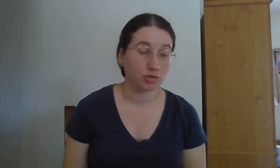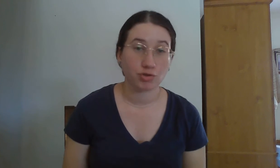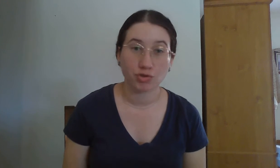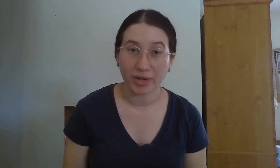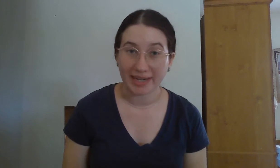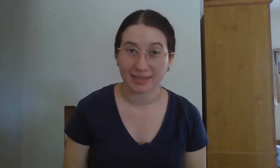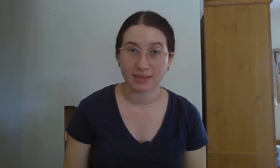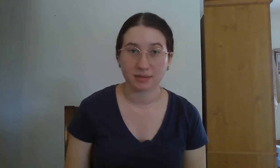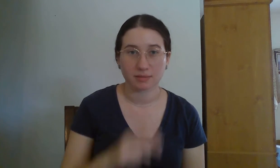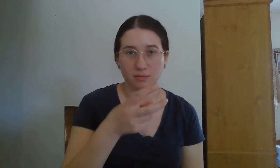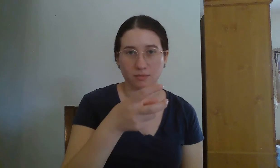Strict.